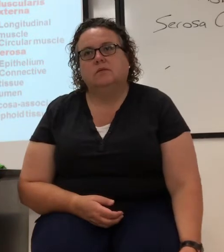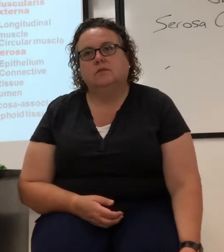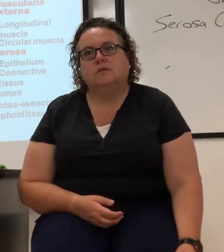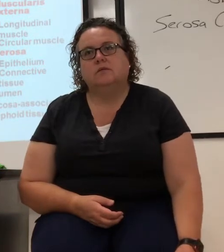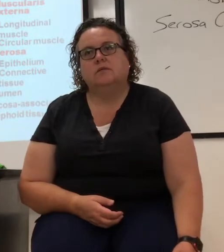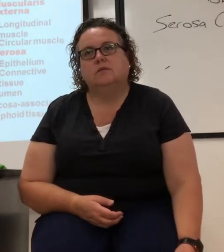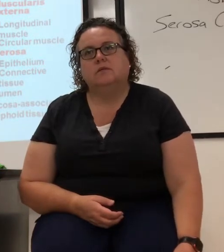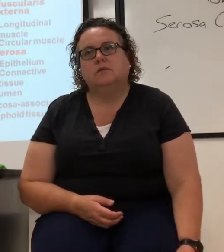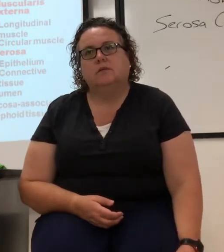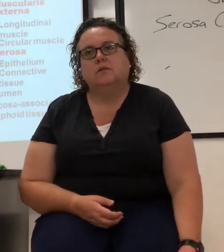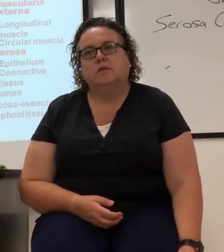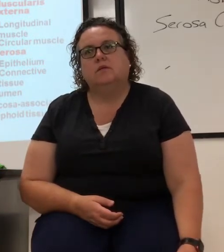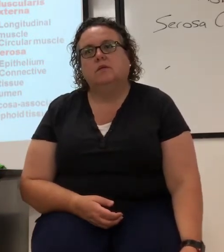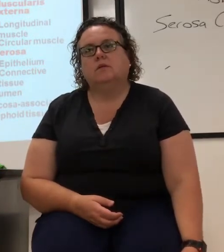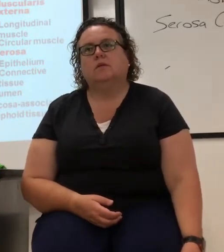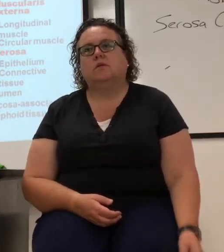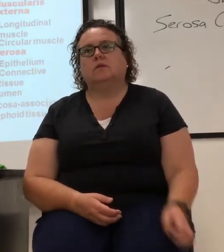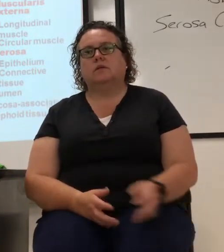mesentery.